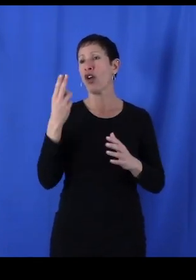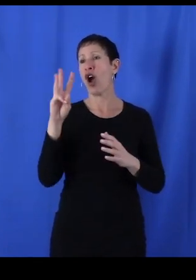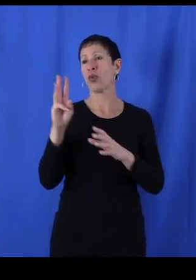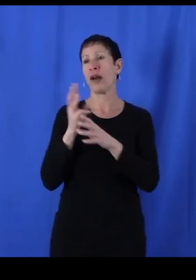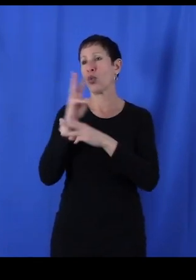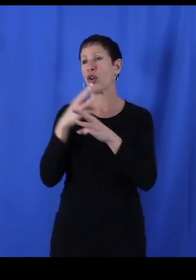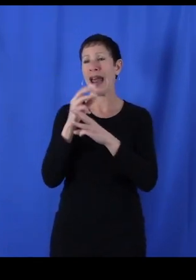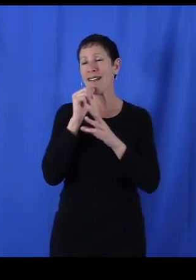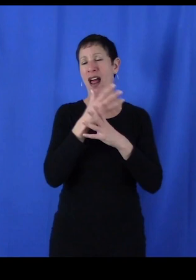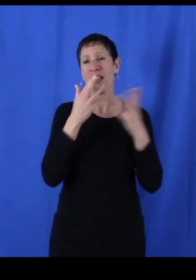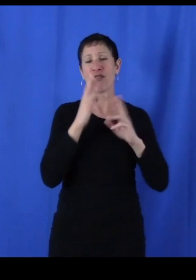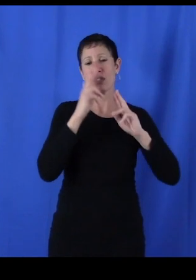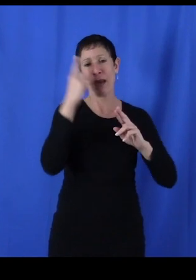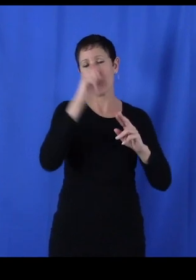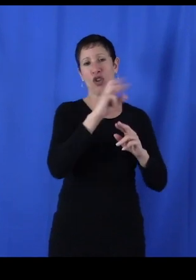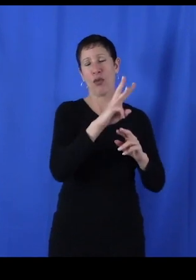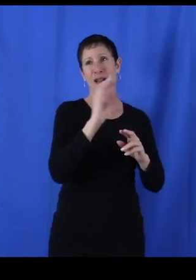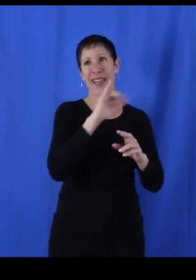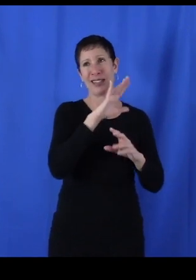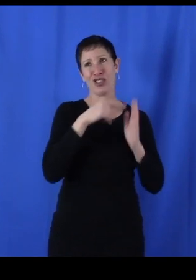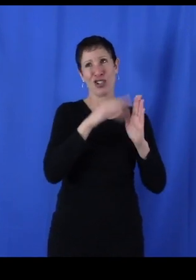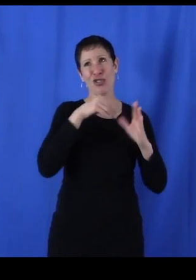Little respect for software. I think it comes across in my work.